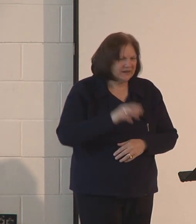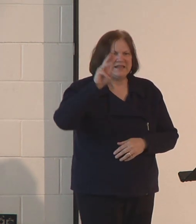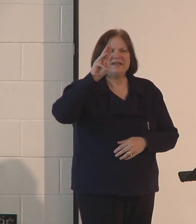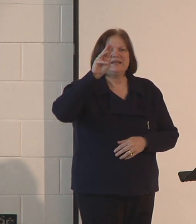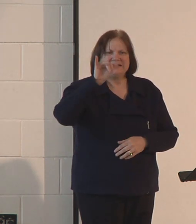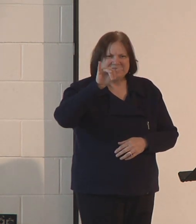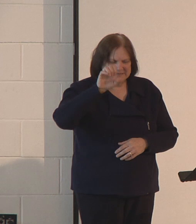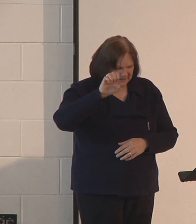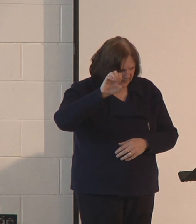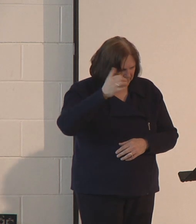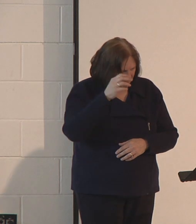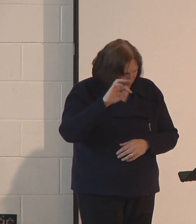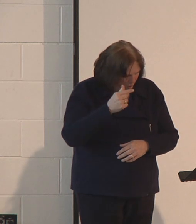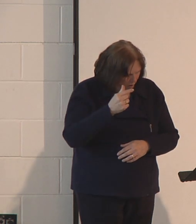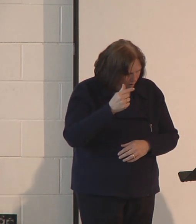C?